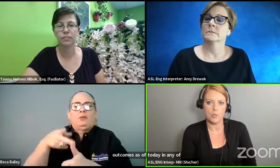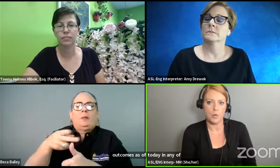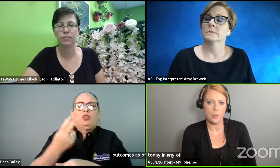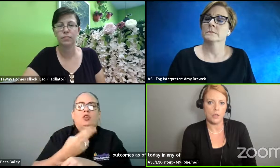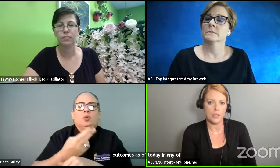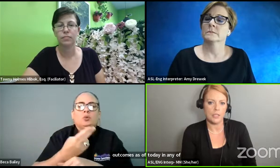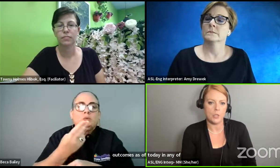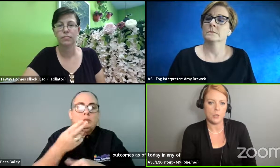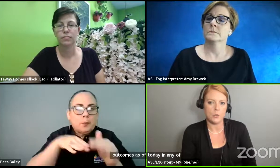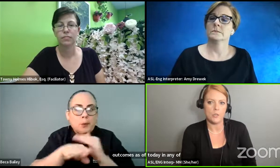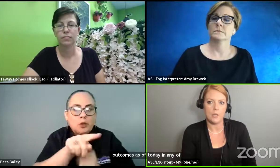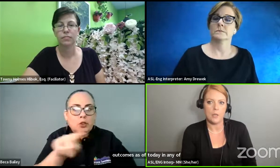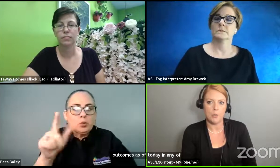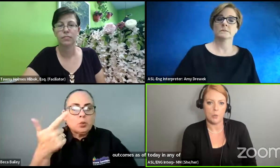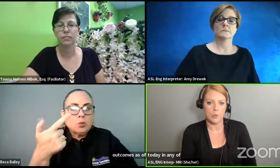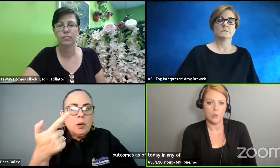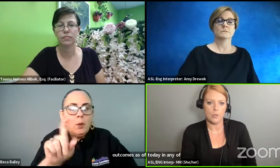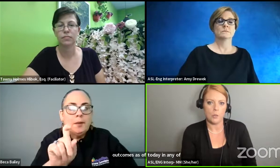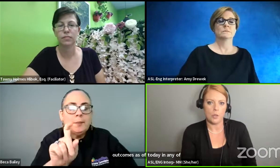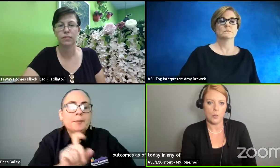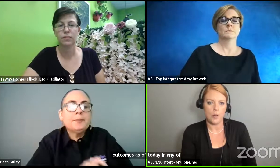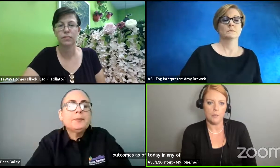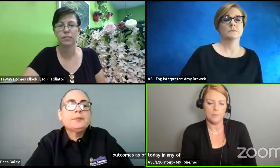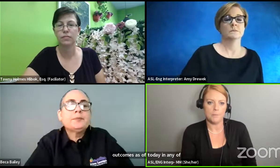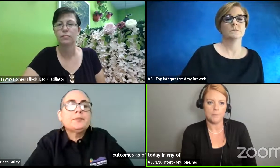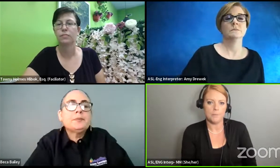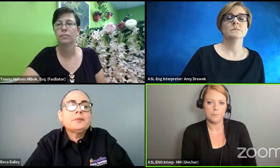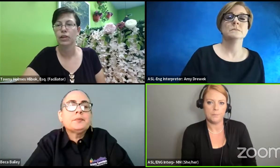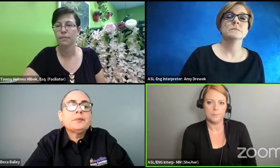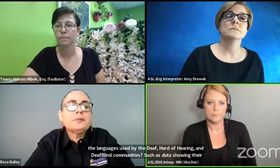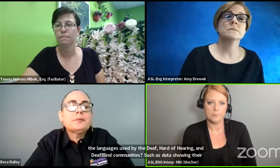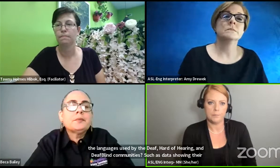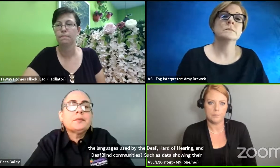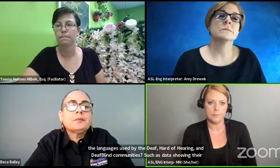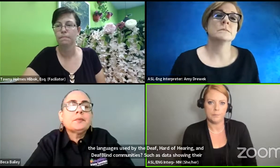the language primarily used, birth to 21?